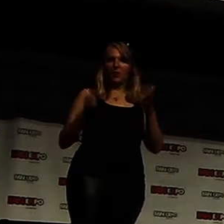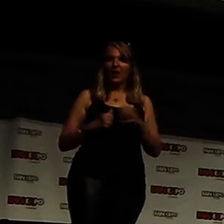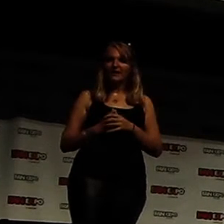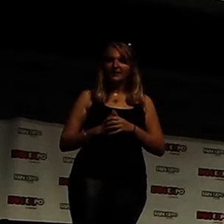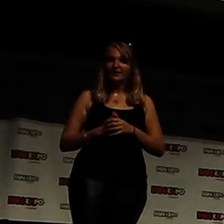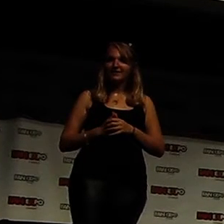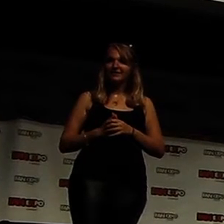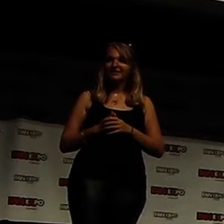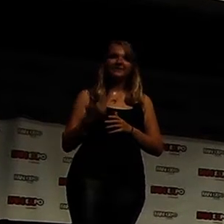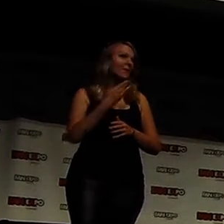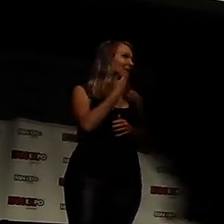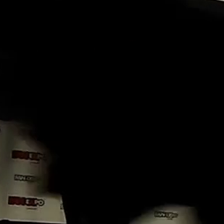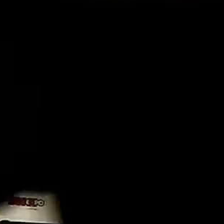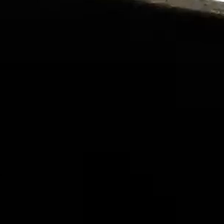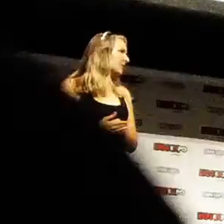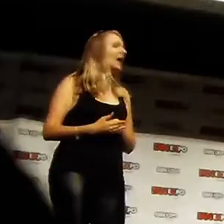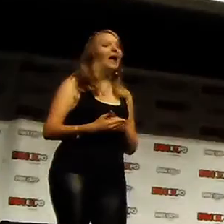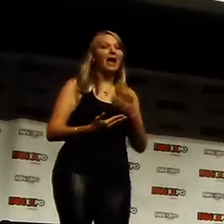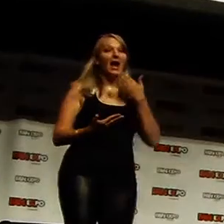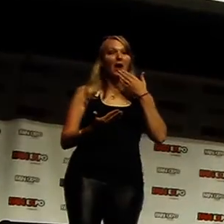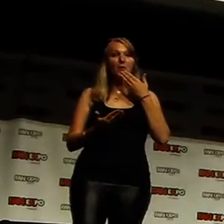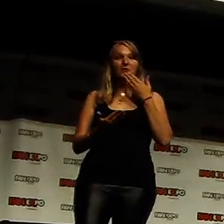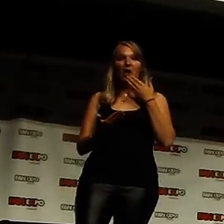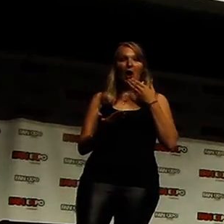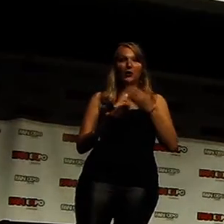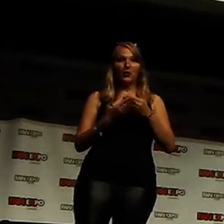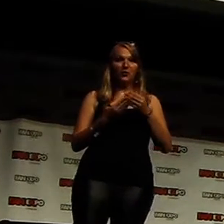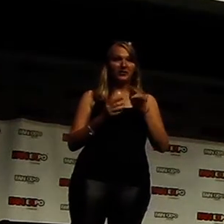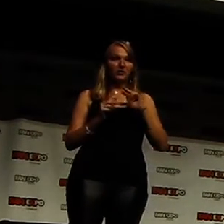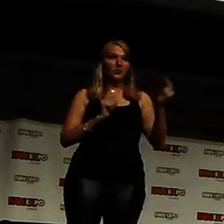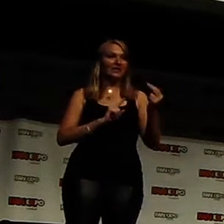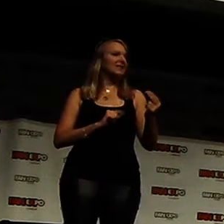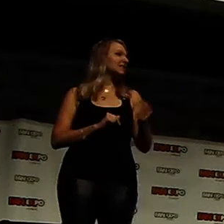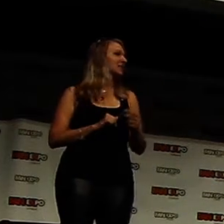you. Thank you. A great choice.